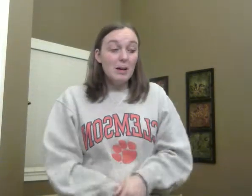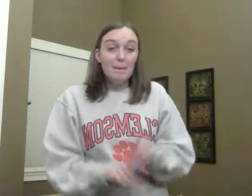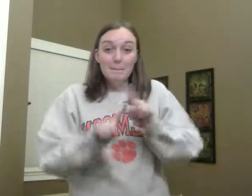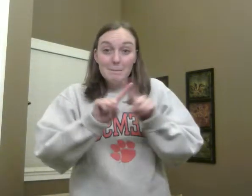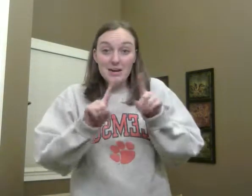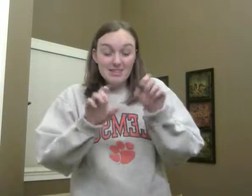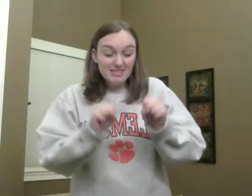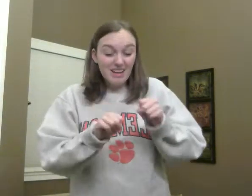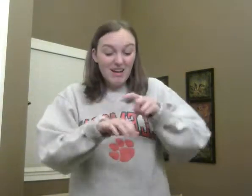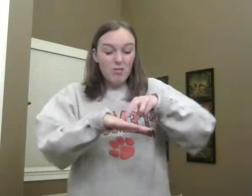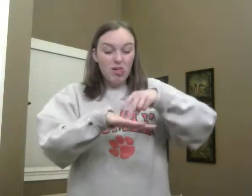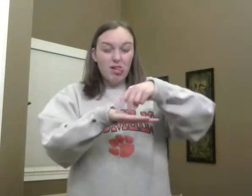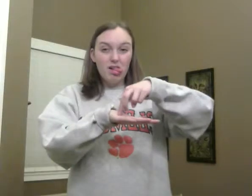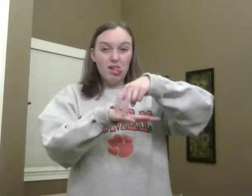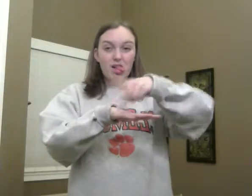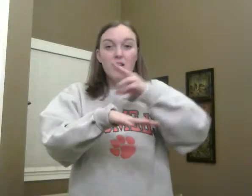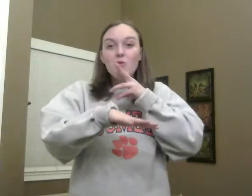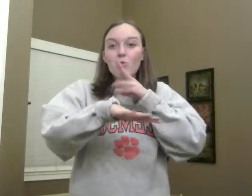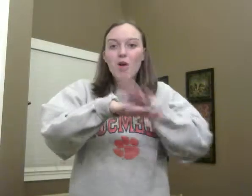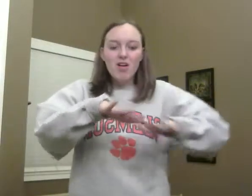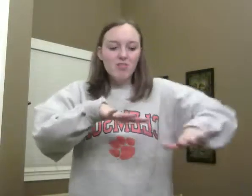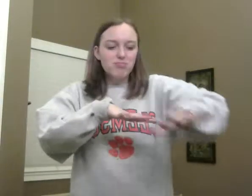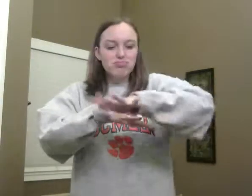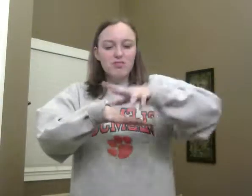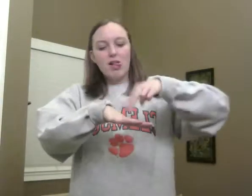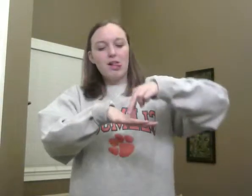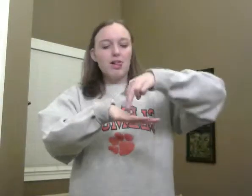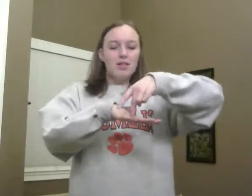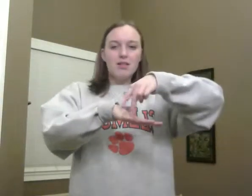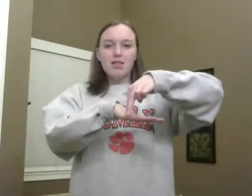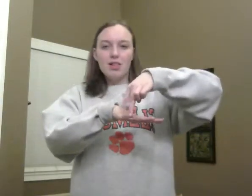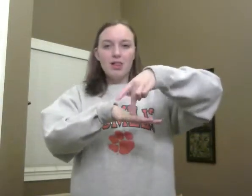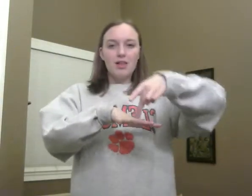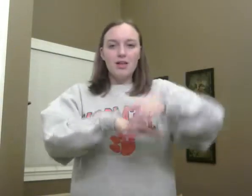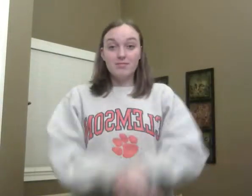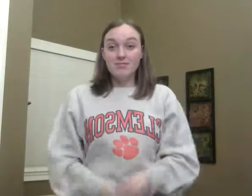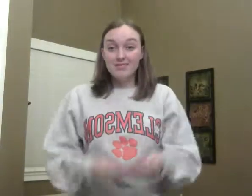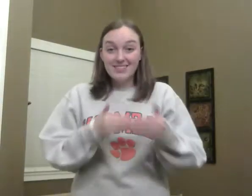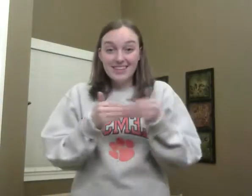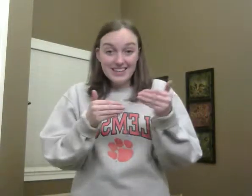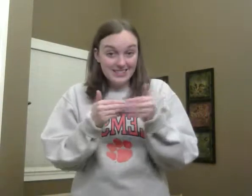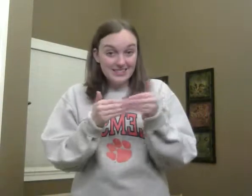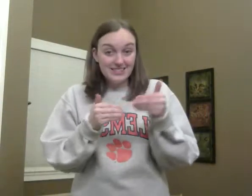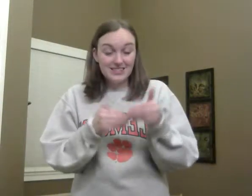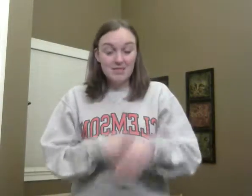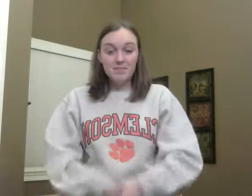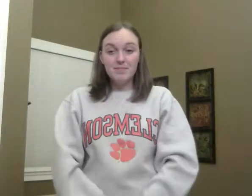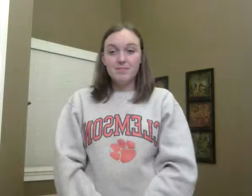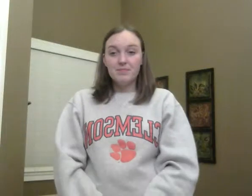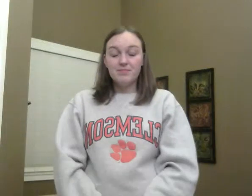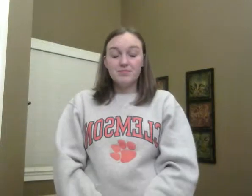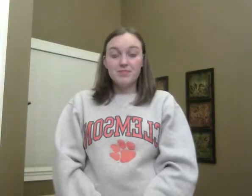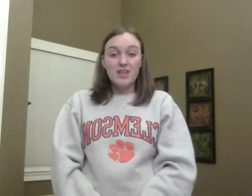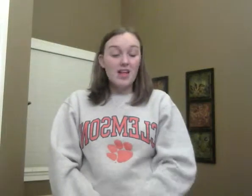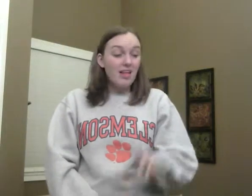can find water striders on the surface of some ponds, marshes, and still water. Water striders do more than